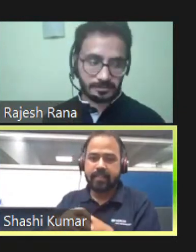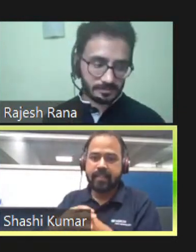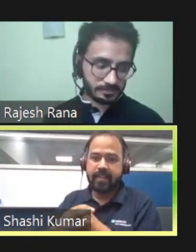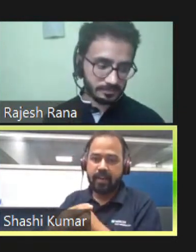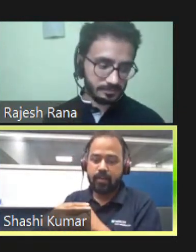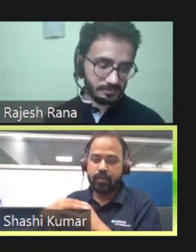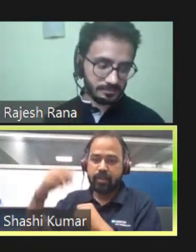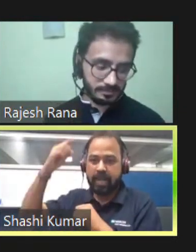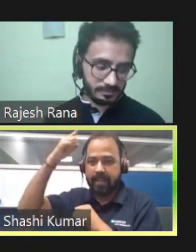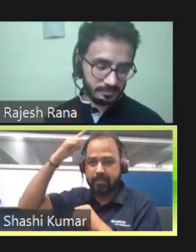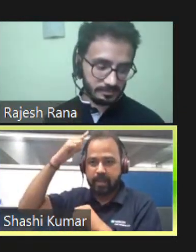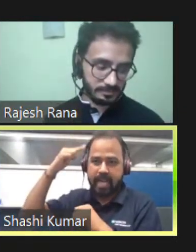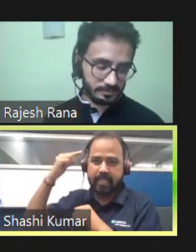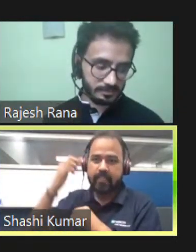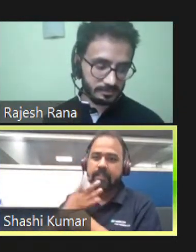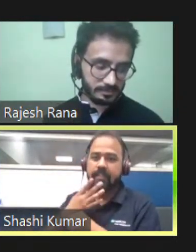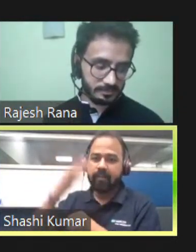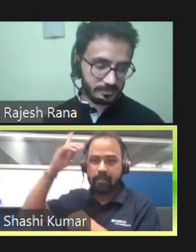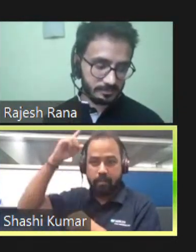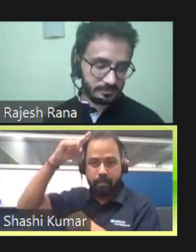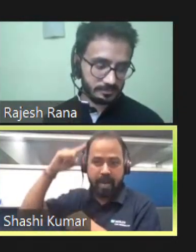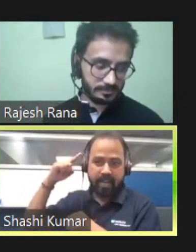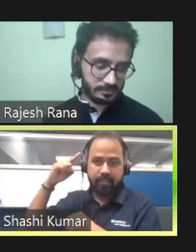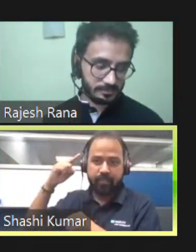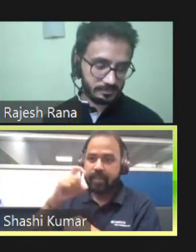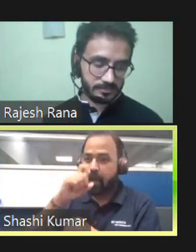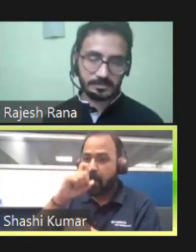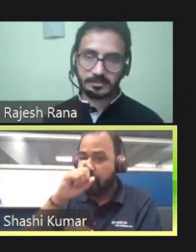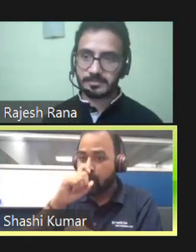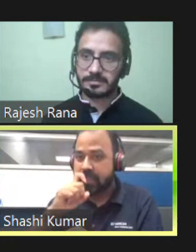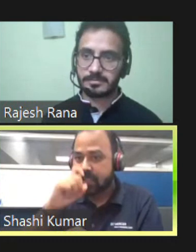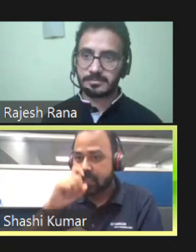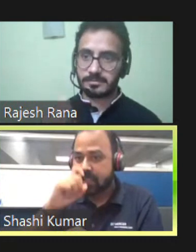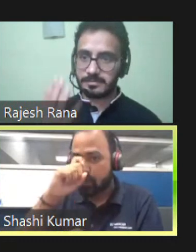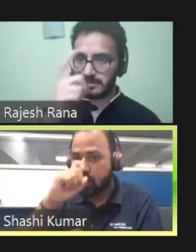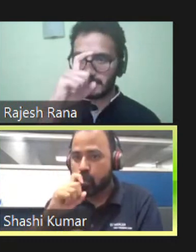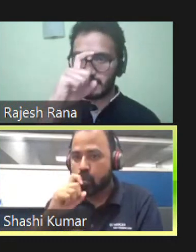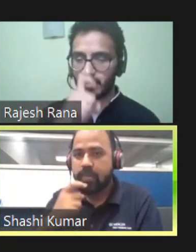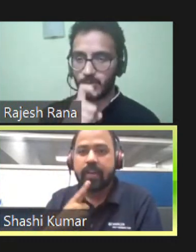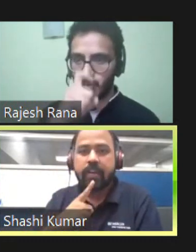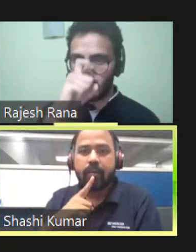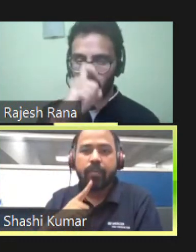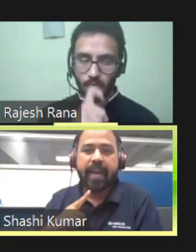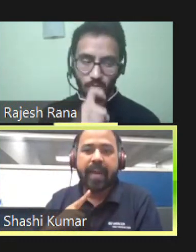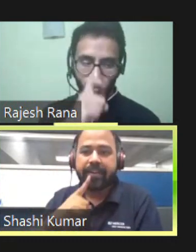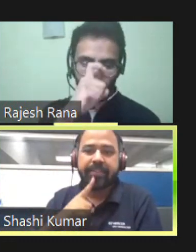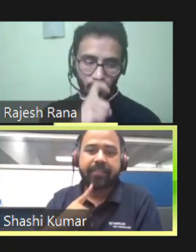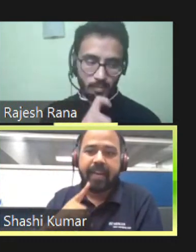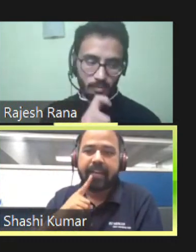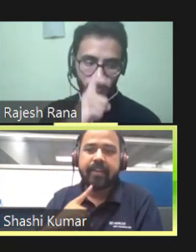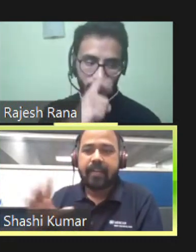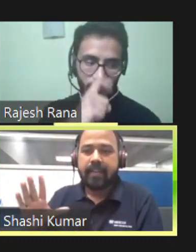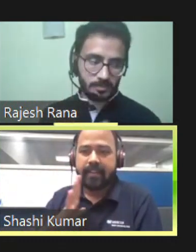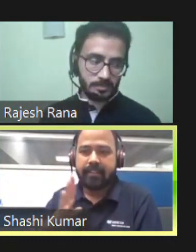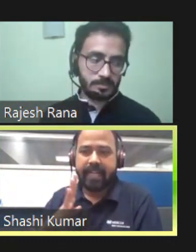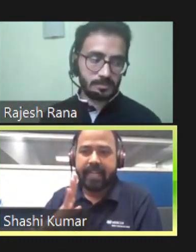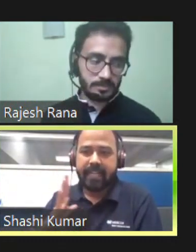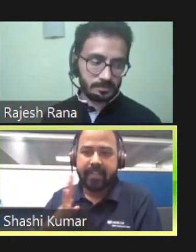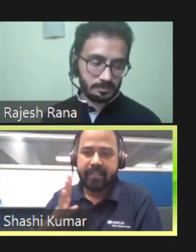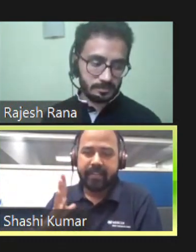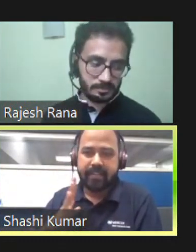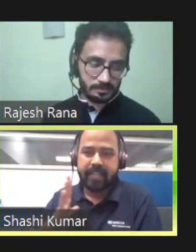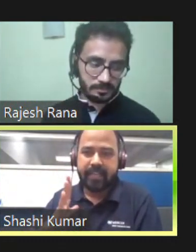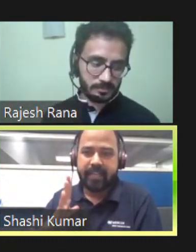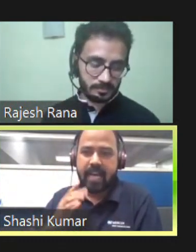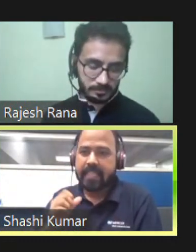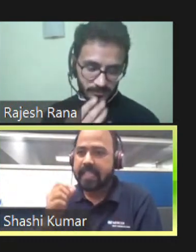start it again. How to say black, black, color, black, white. Blue is blue, red, red,